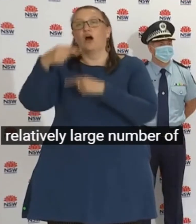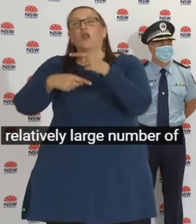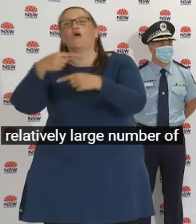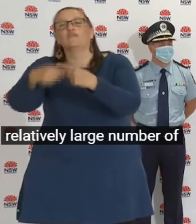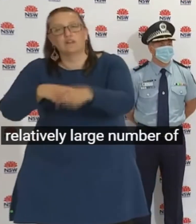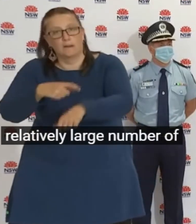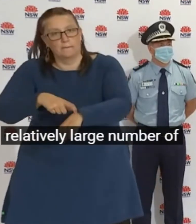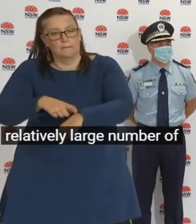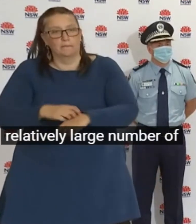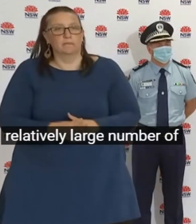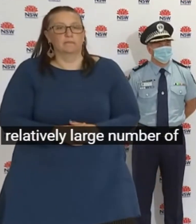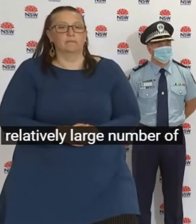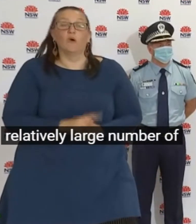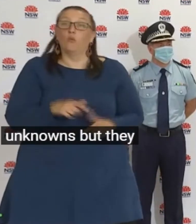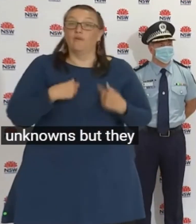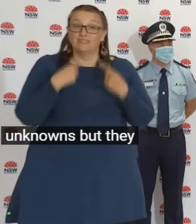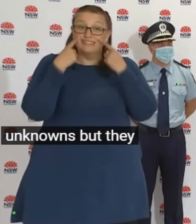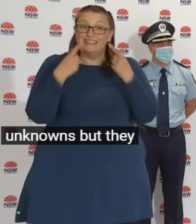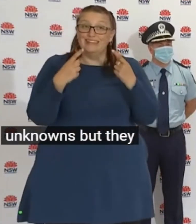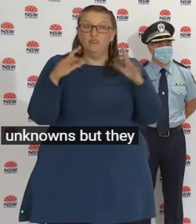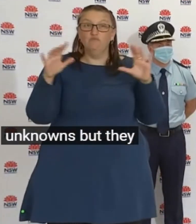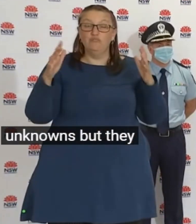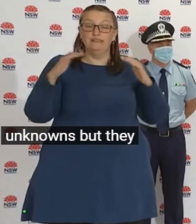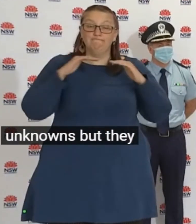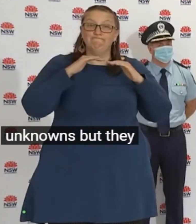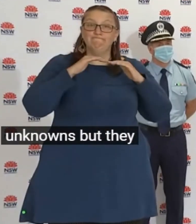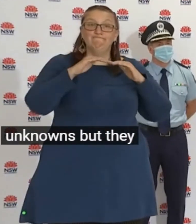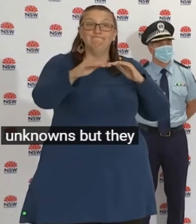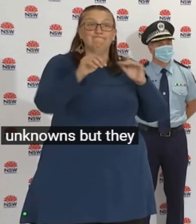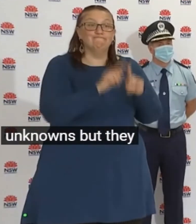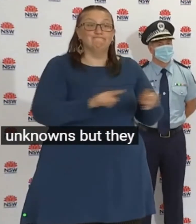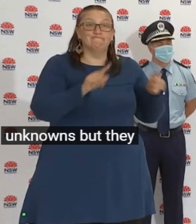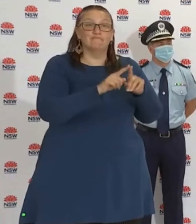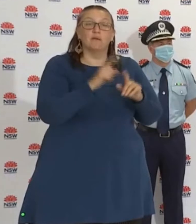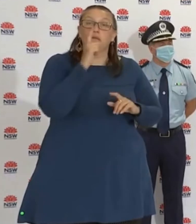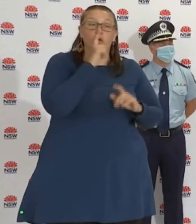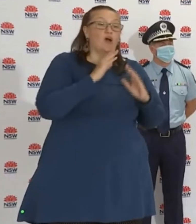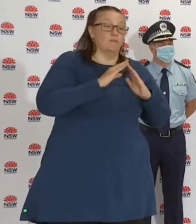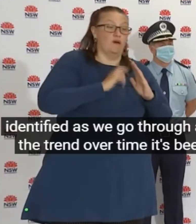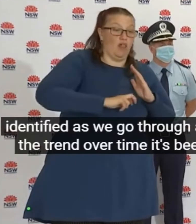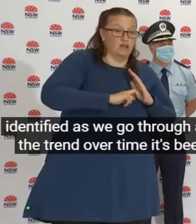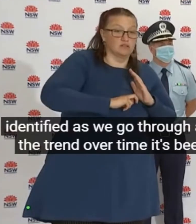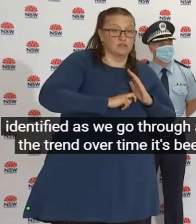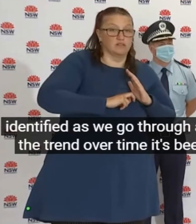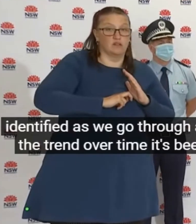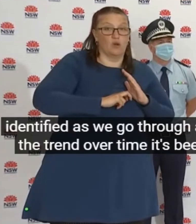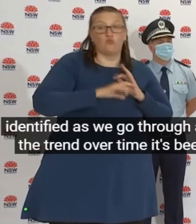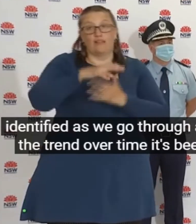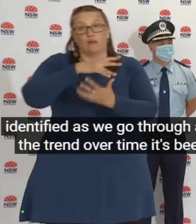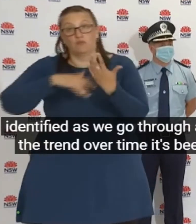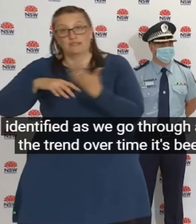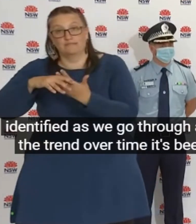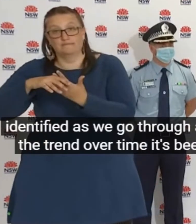over time has been pretty steady in terms of the number of people who have been isolating in the community. How many of